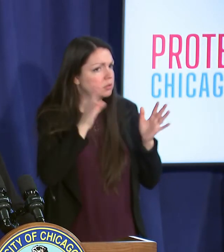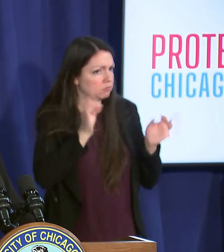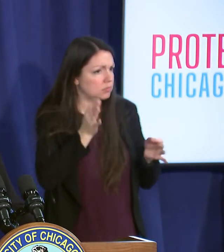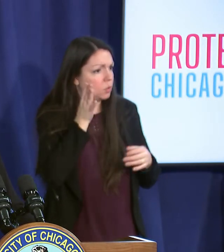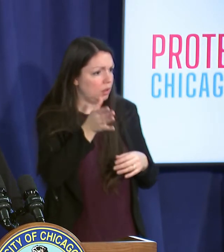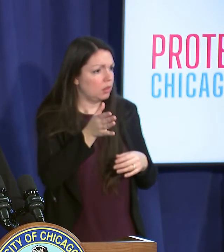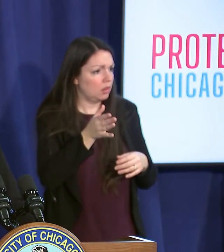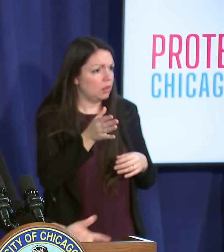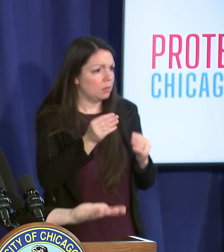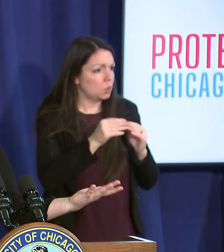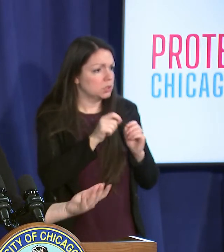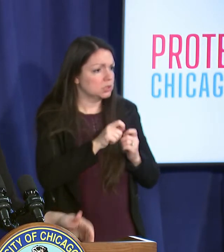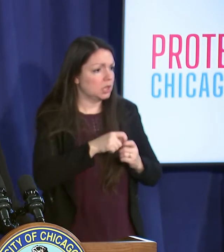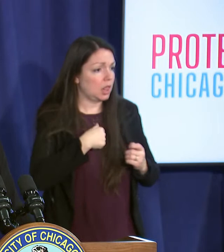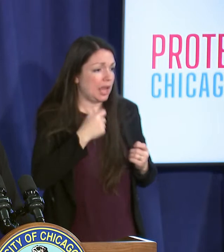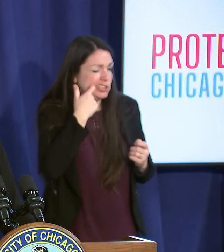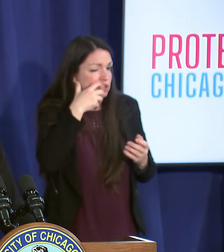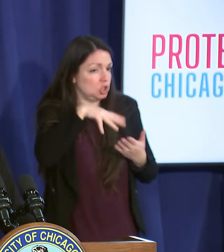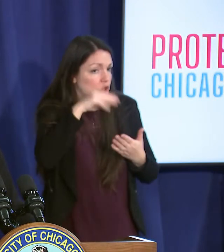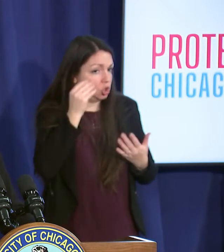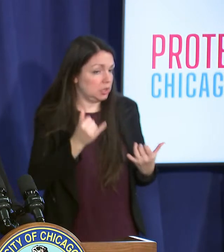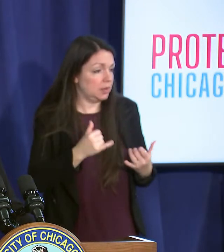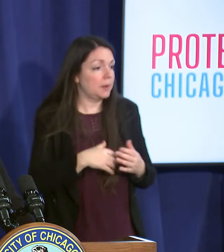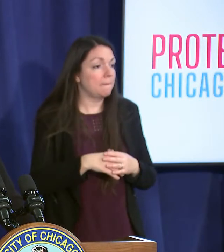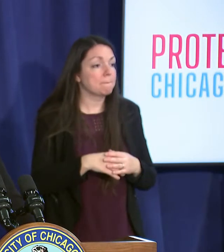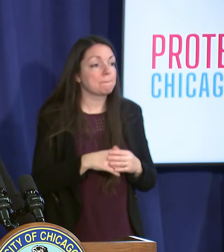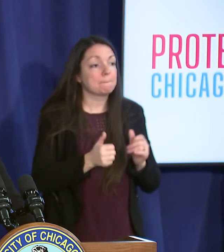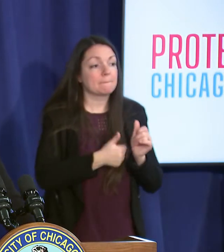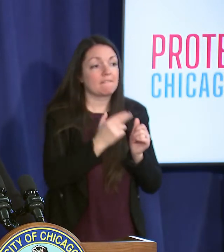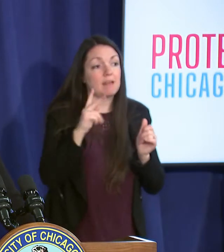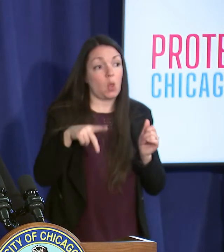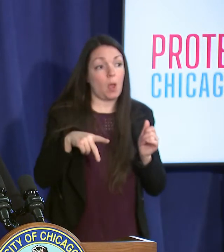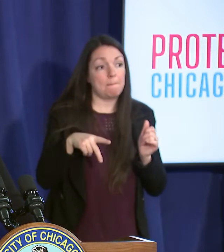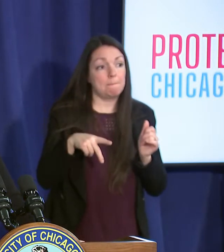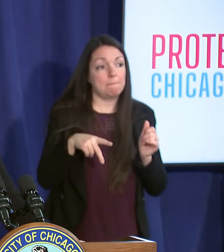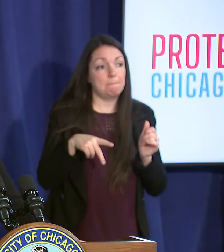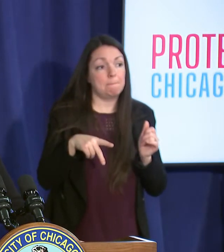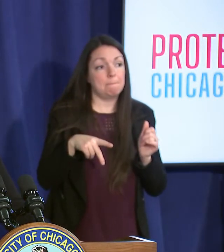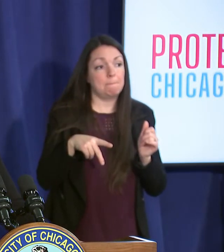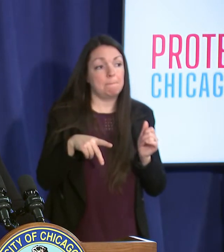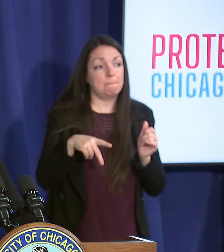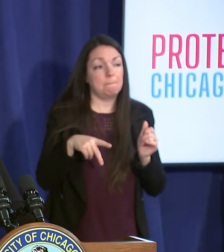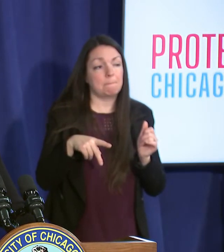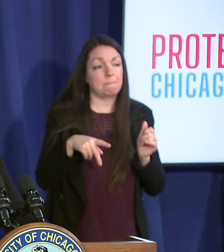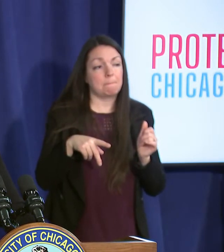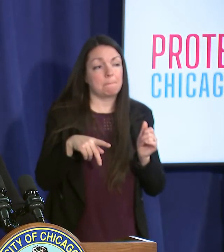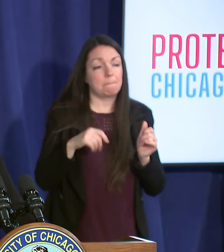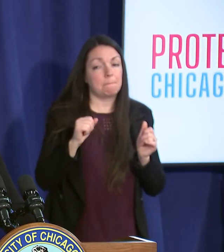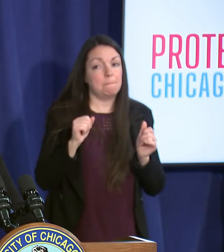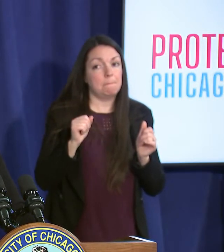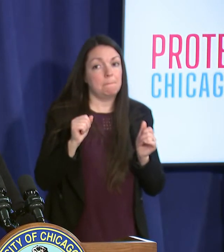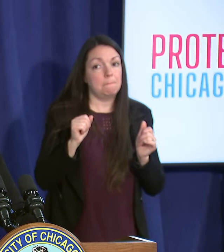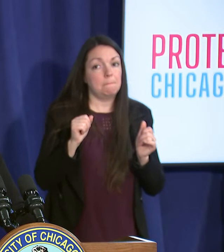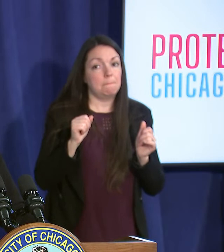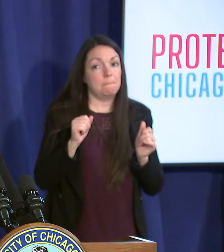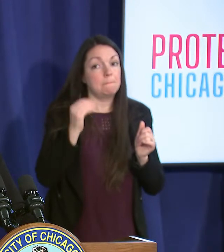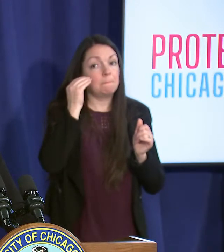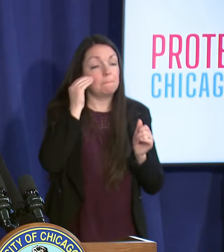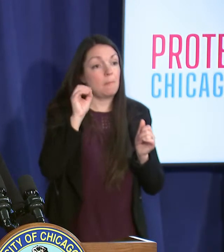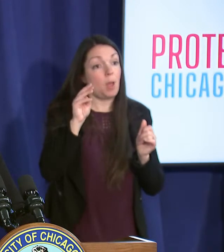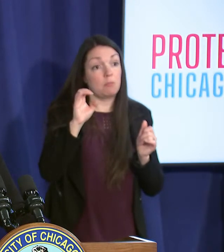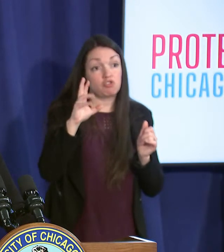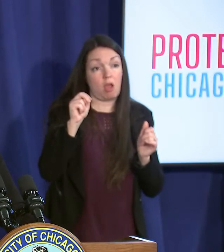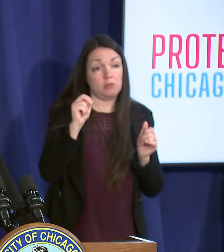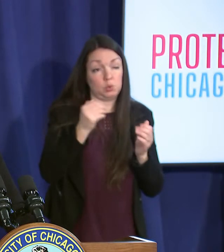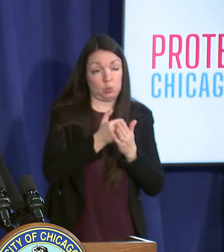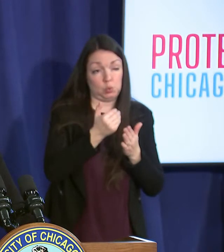one in some more detail. I've just learned about it myself. Very good. I have a follow-up for her before my two questions. I know that Omicron's new and